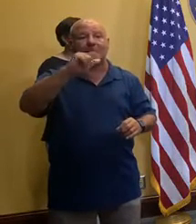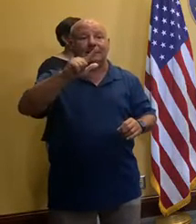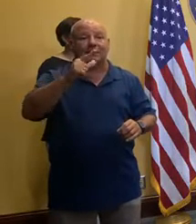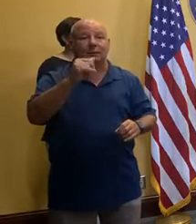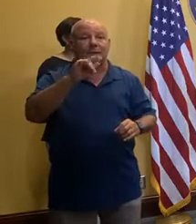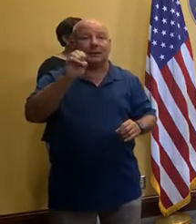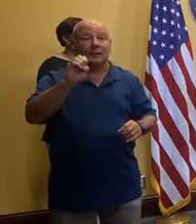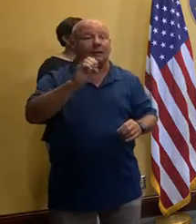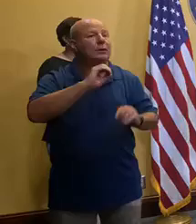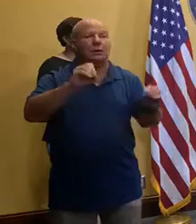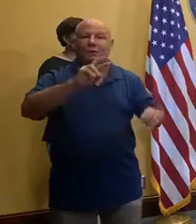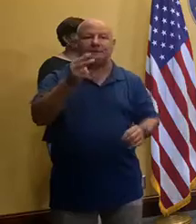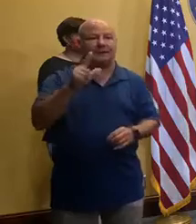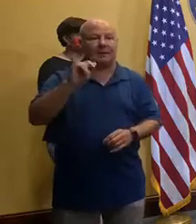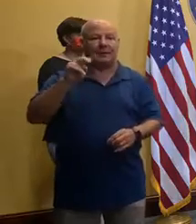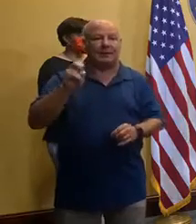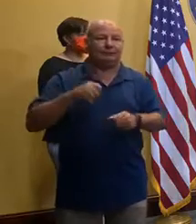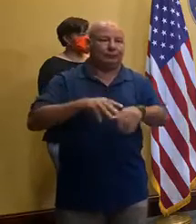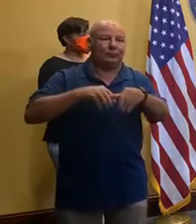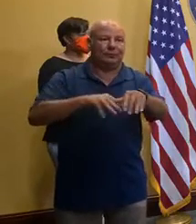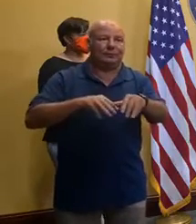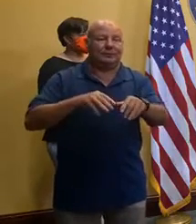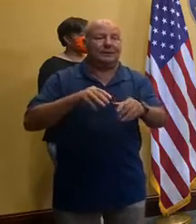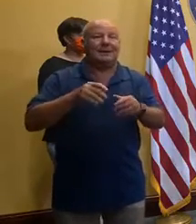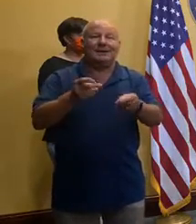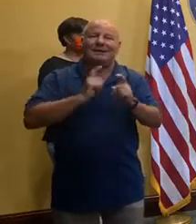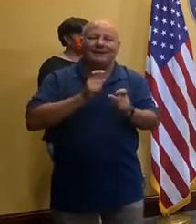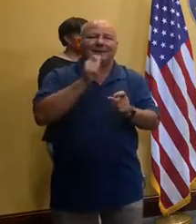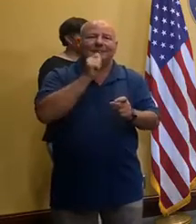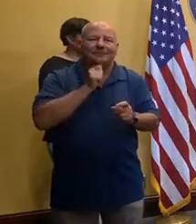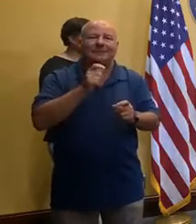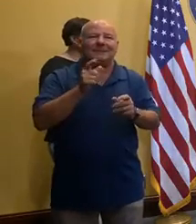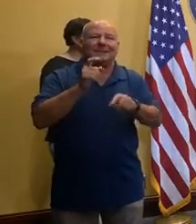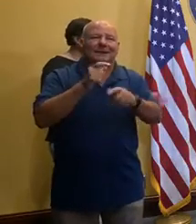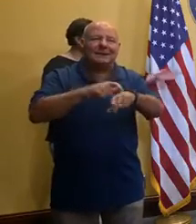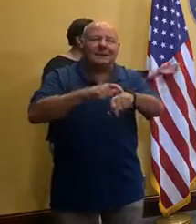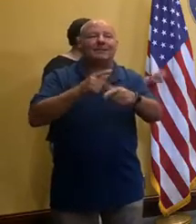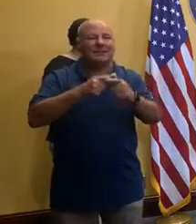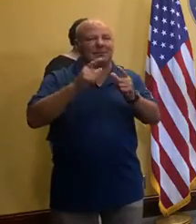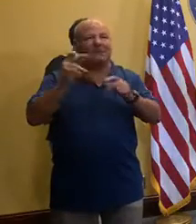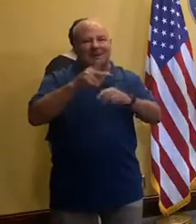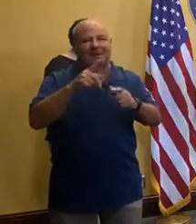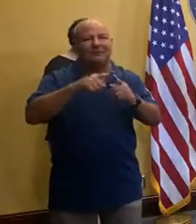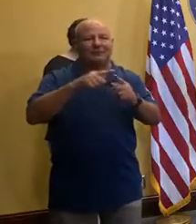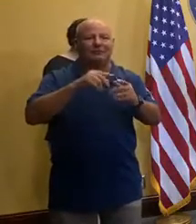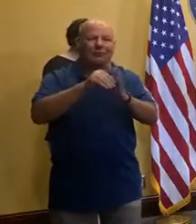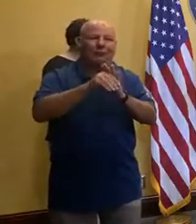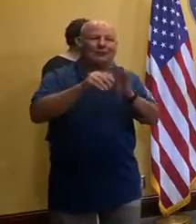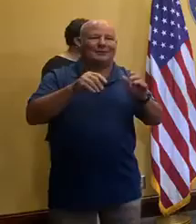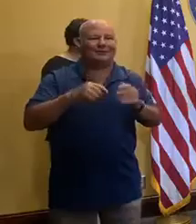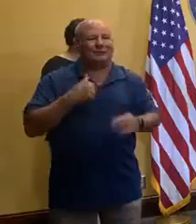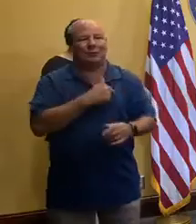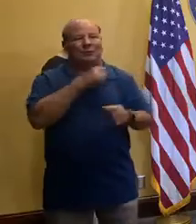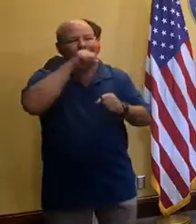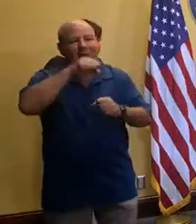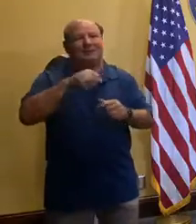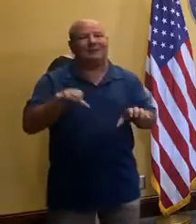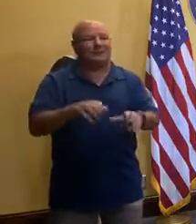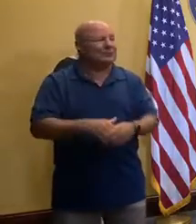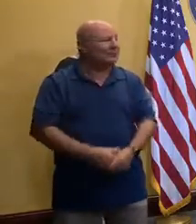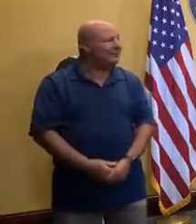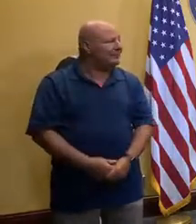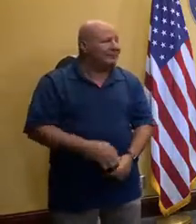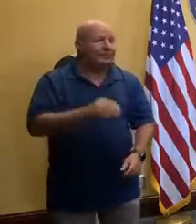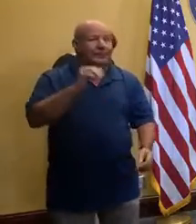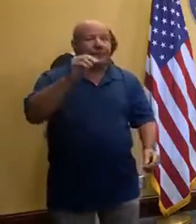Give us a little time. We can all get back to what we love to do here in New Orleans. Thank you. Thank you, Ma'am. Chief. Dr. Vagno?